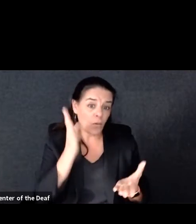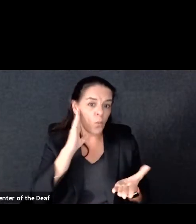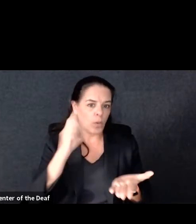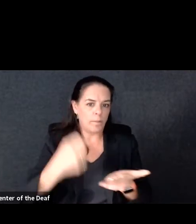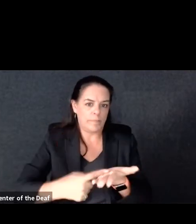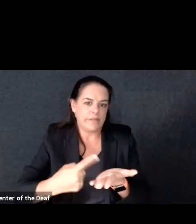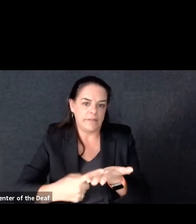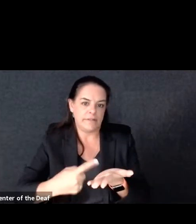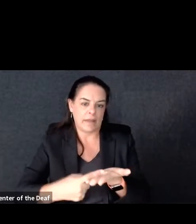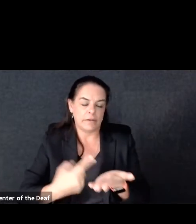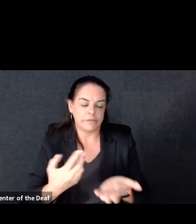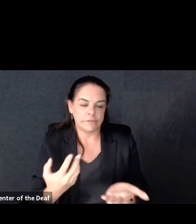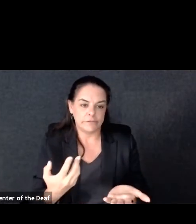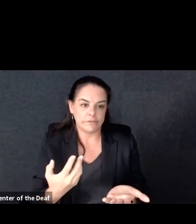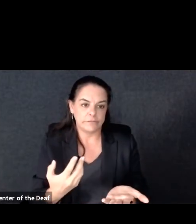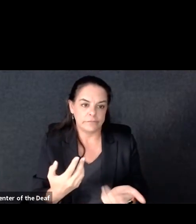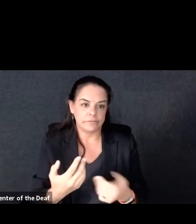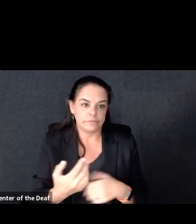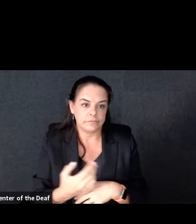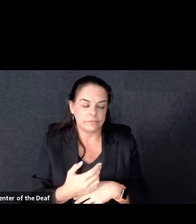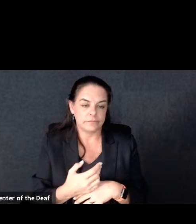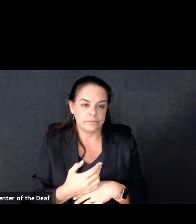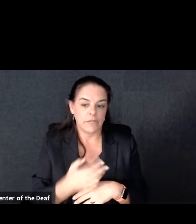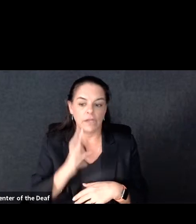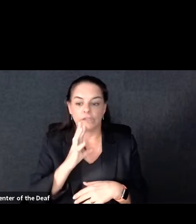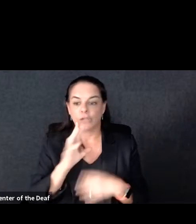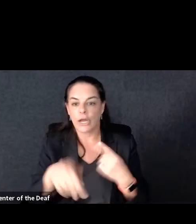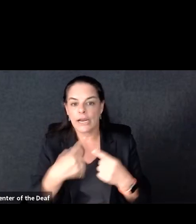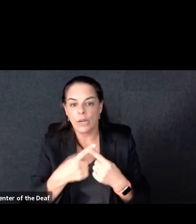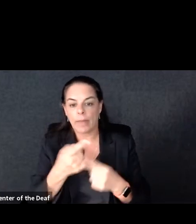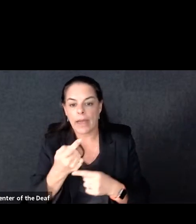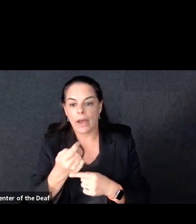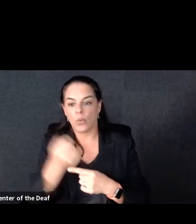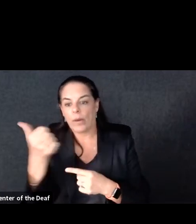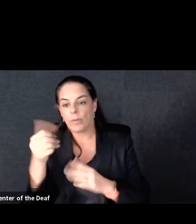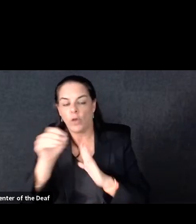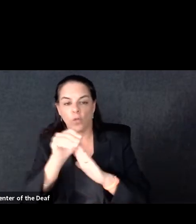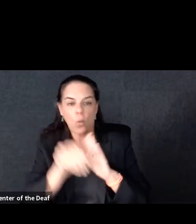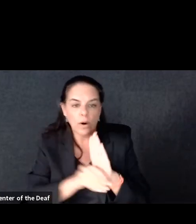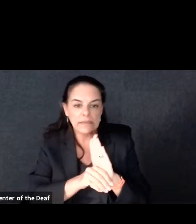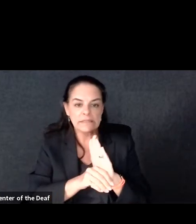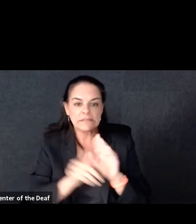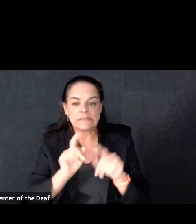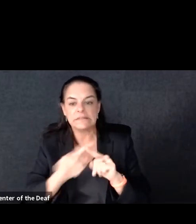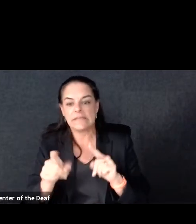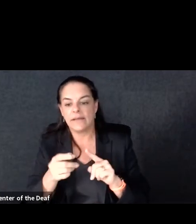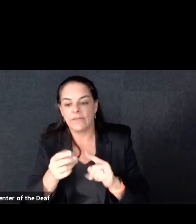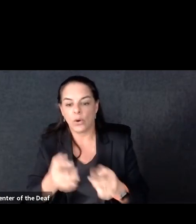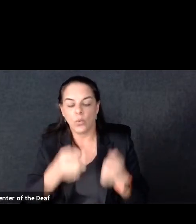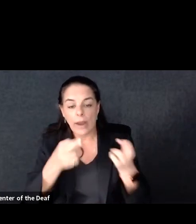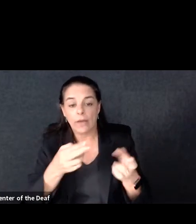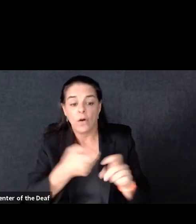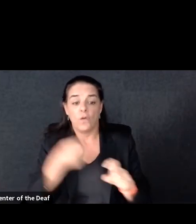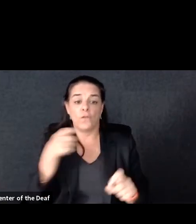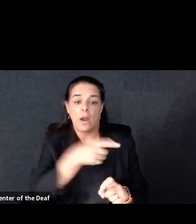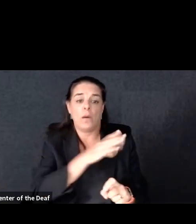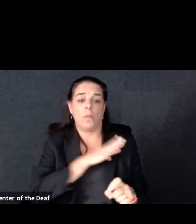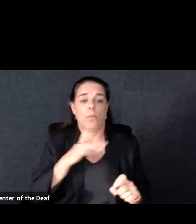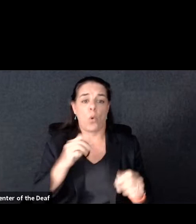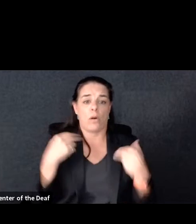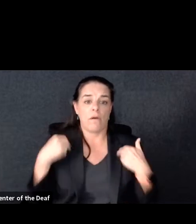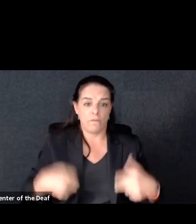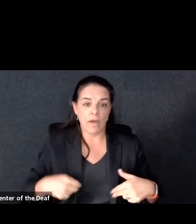as removing of ordinances and recommendations from Board of Health level, and we'll let them address those